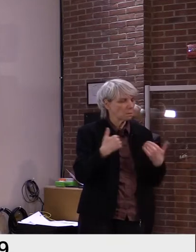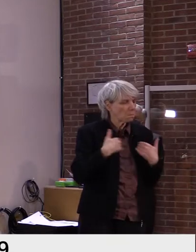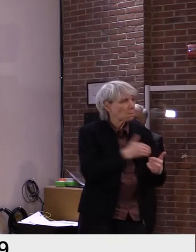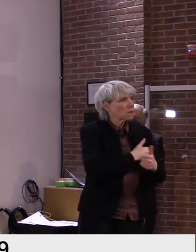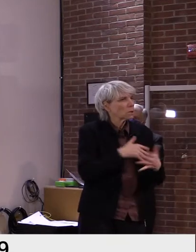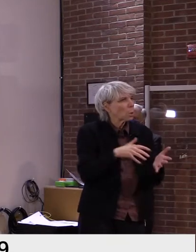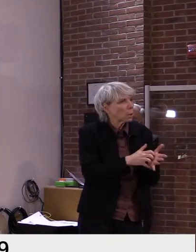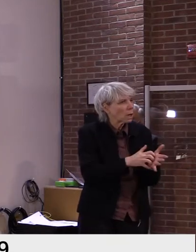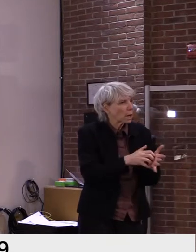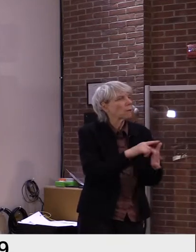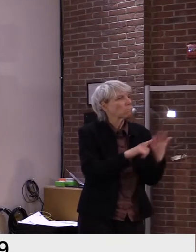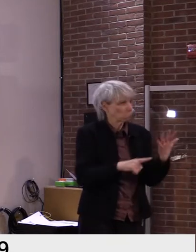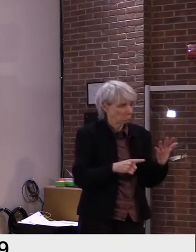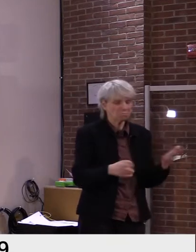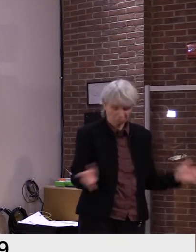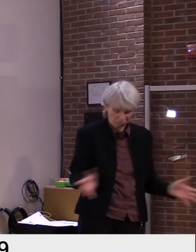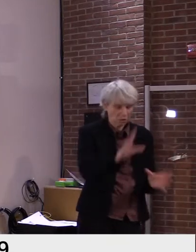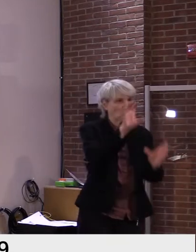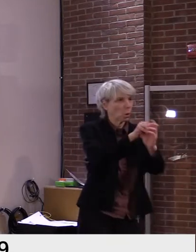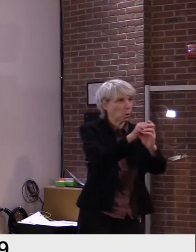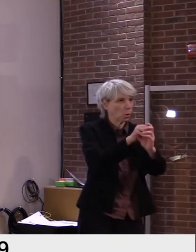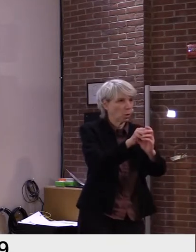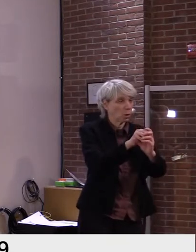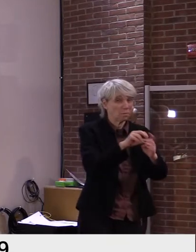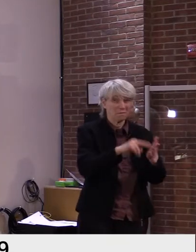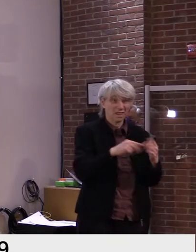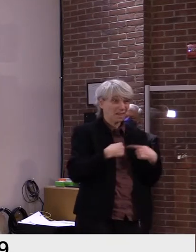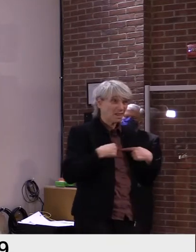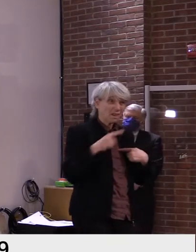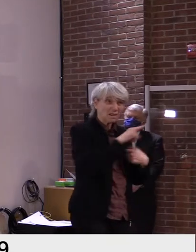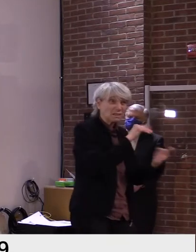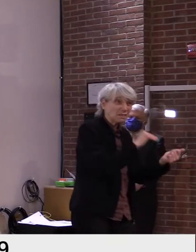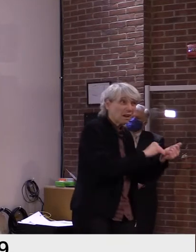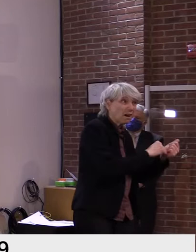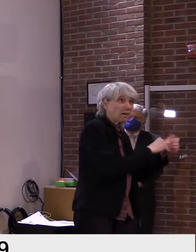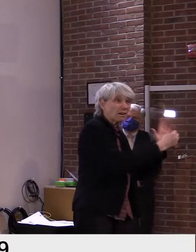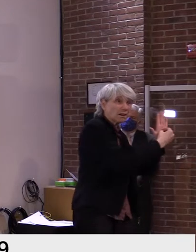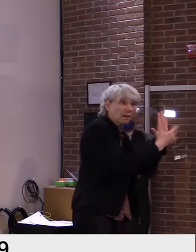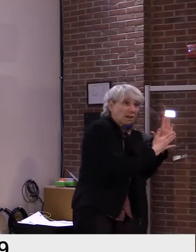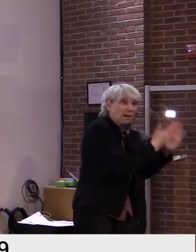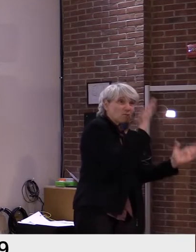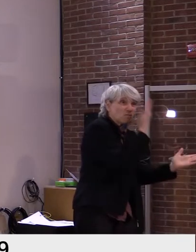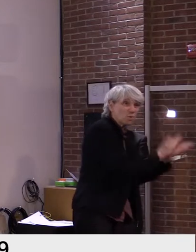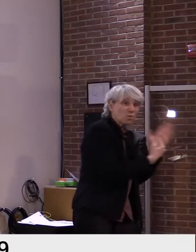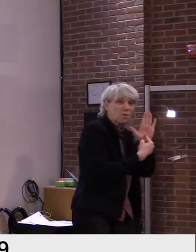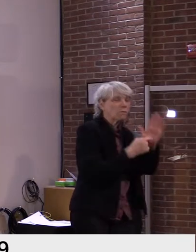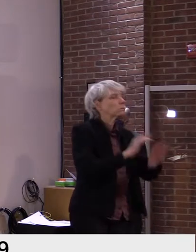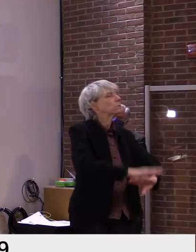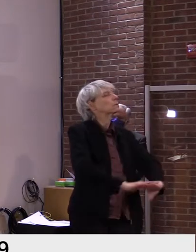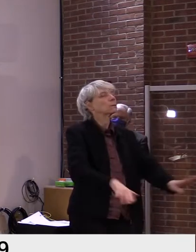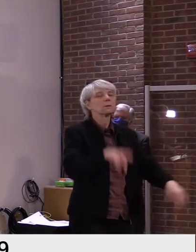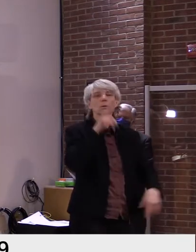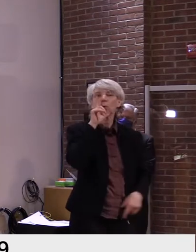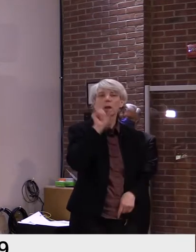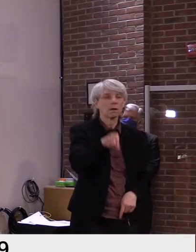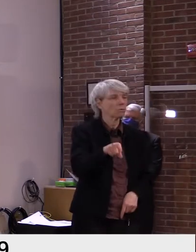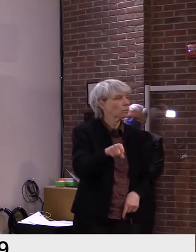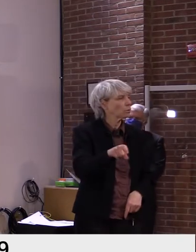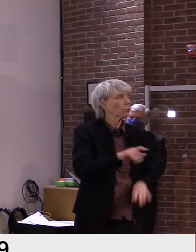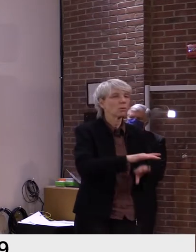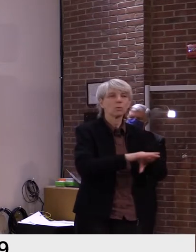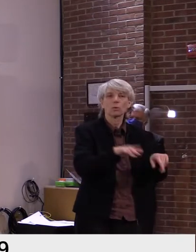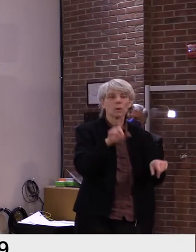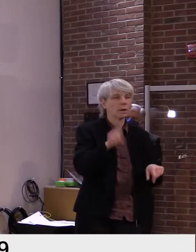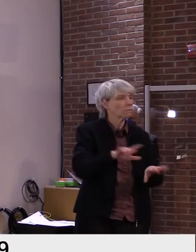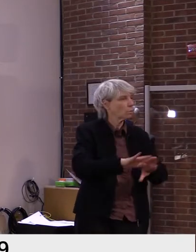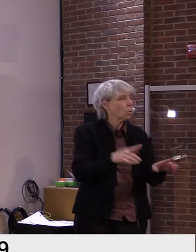Now, as you heard, you do not need to connect with your healthcare provider to get documentation of these conditions to